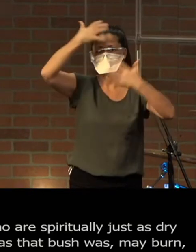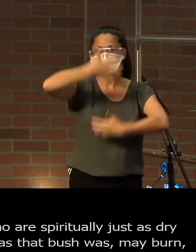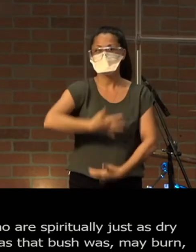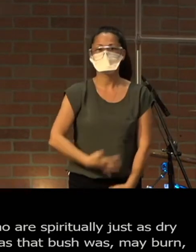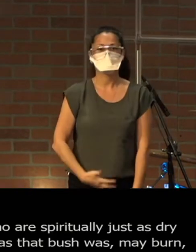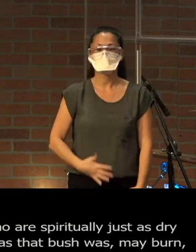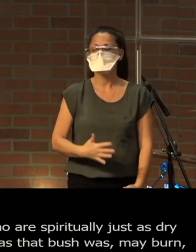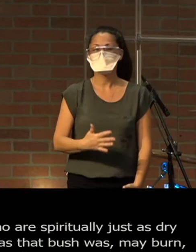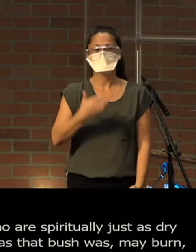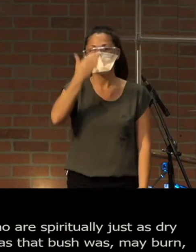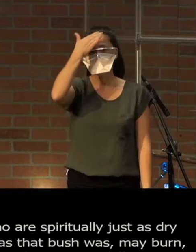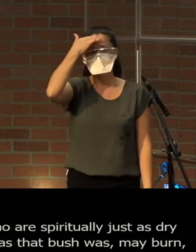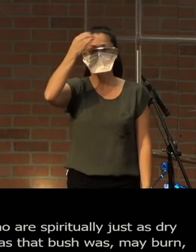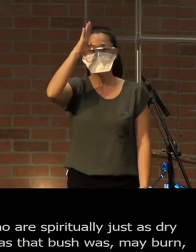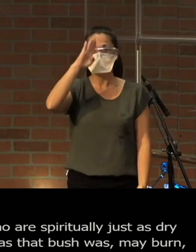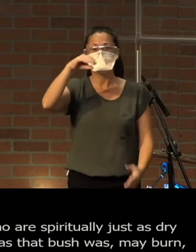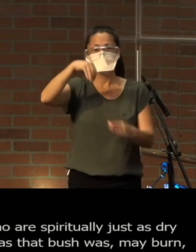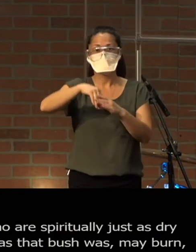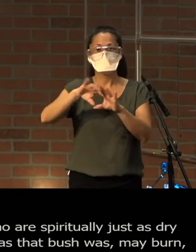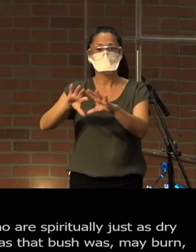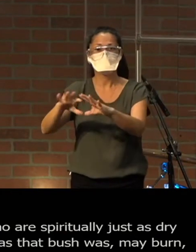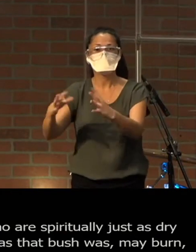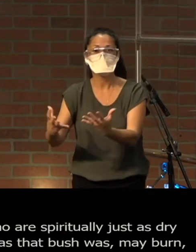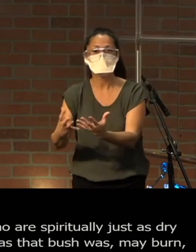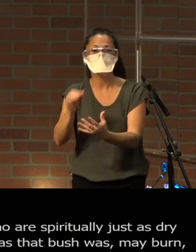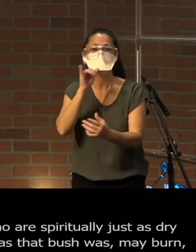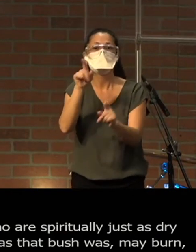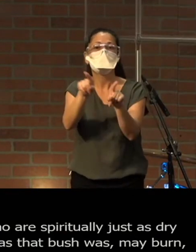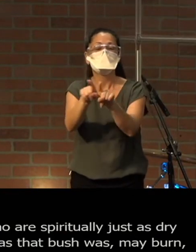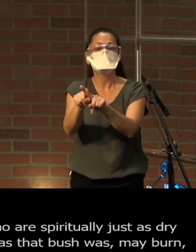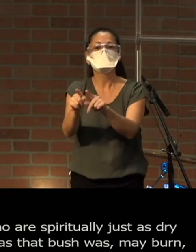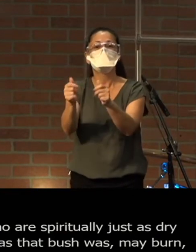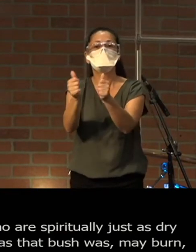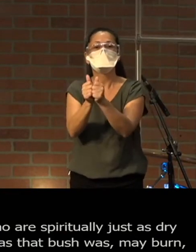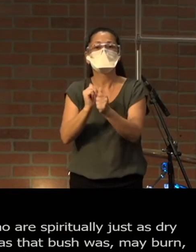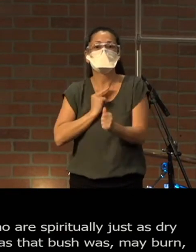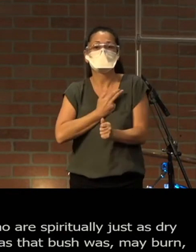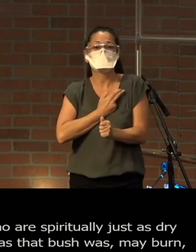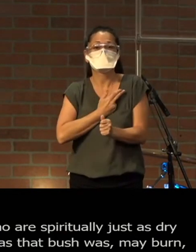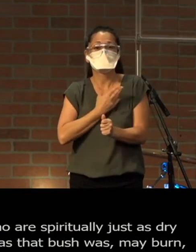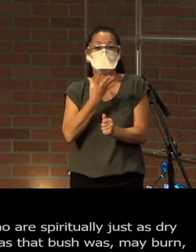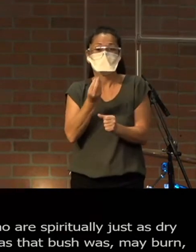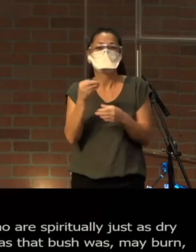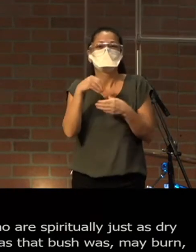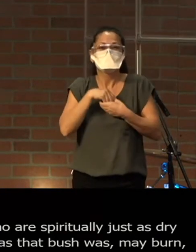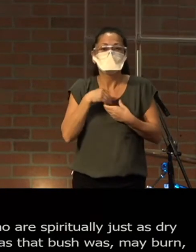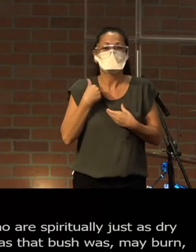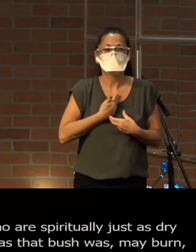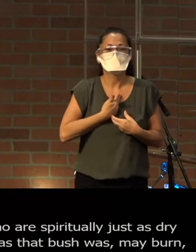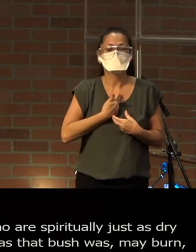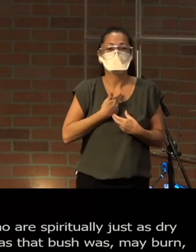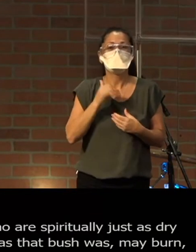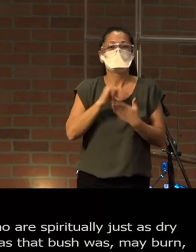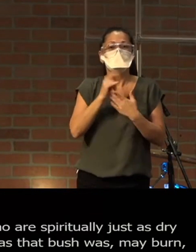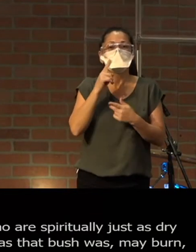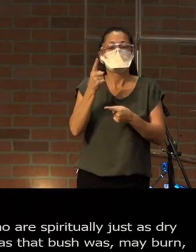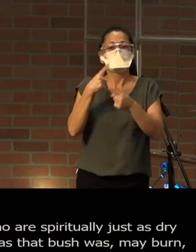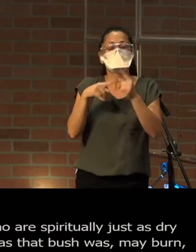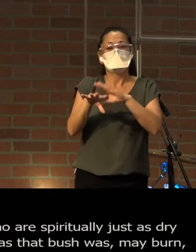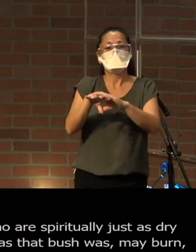bush, is also with us and in us. Thou shalt come out of the furnace as the three